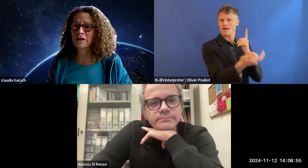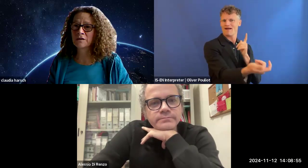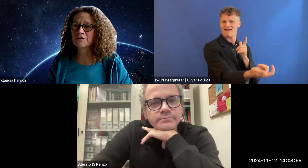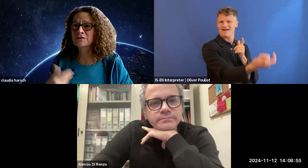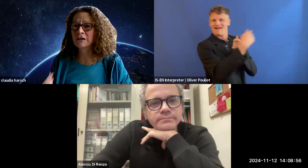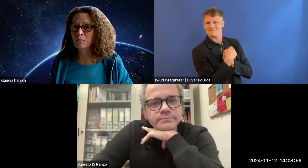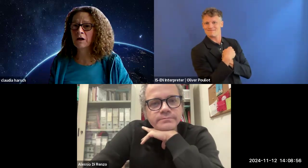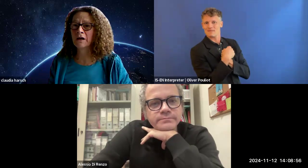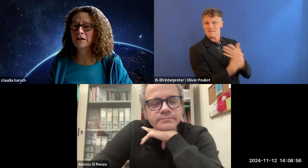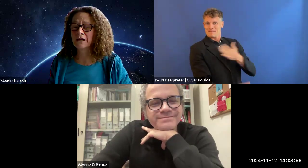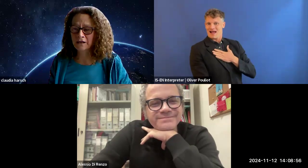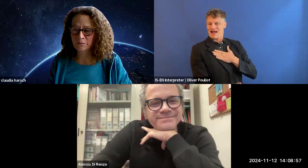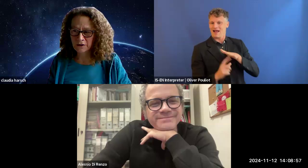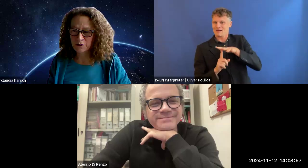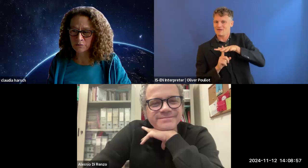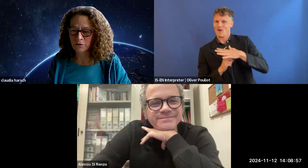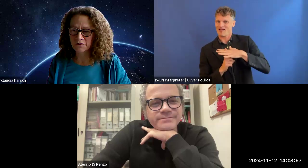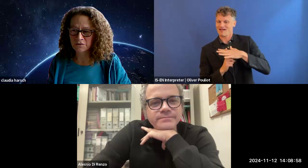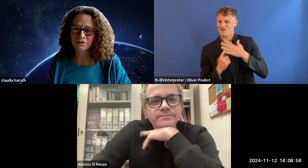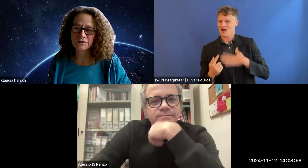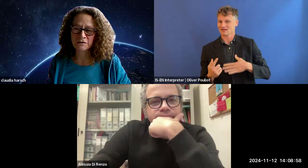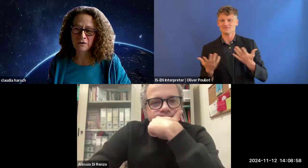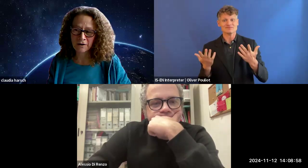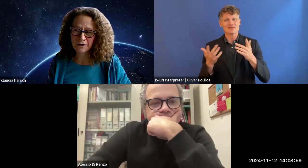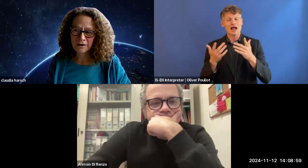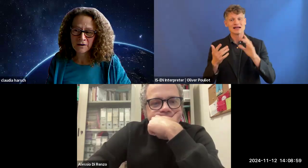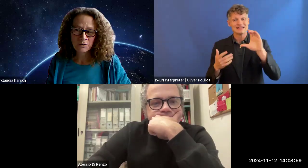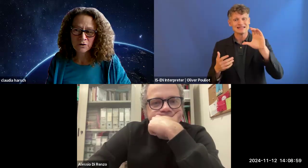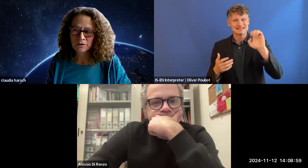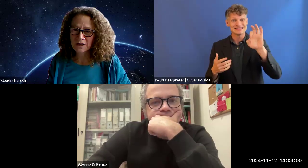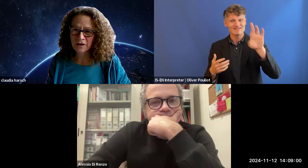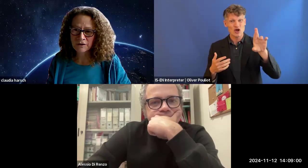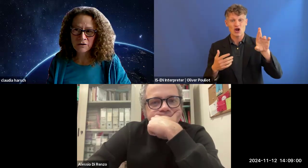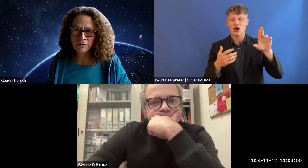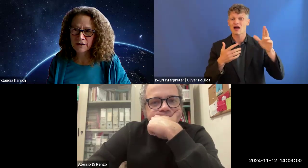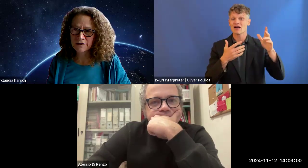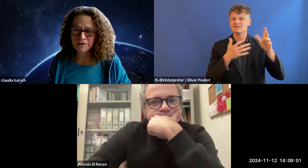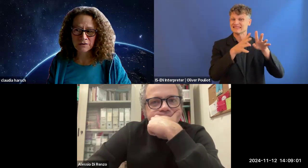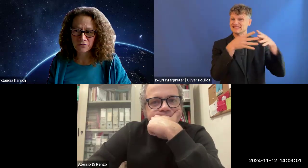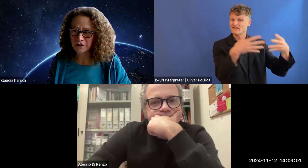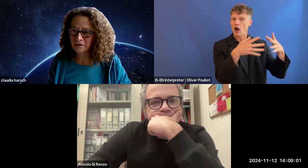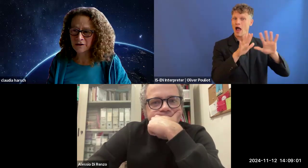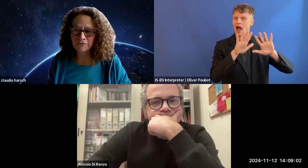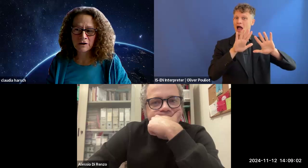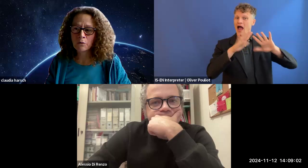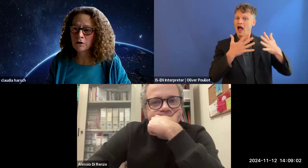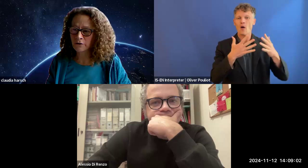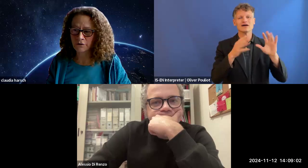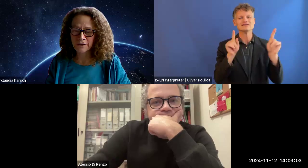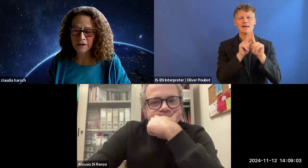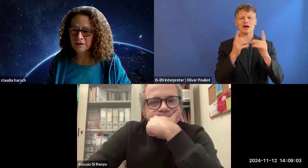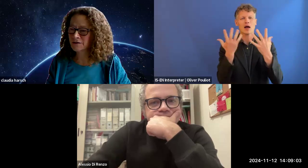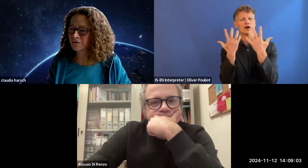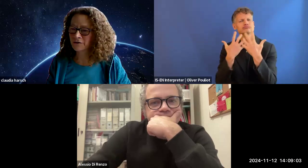whether we can streamline the adaptation process of the CFR, because every context is different and every